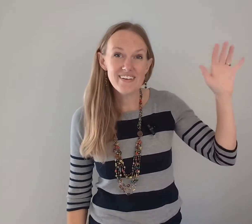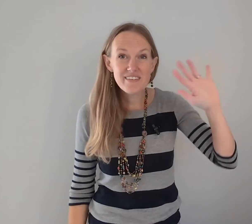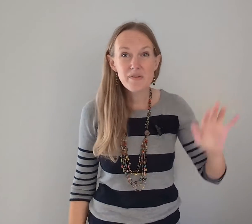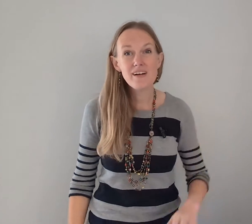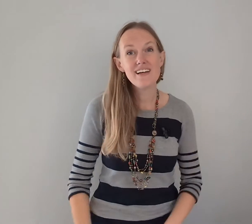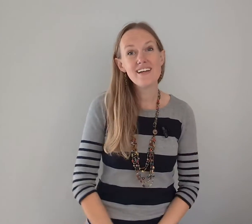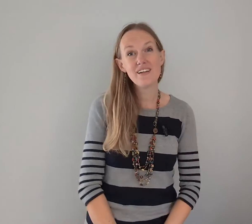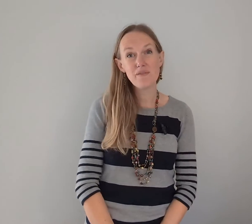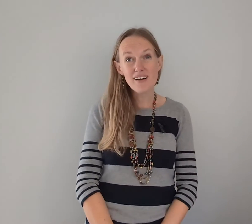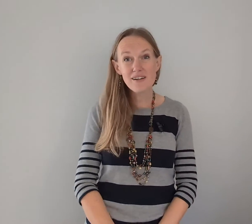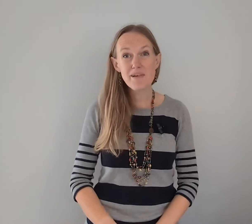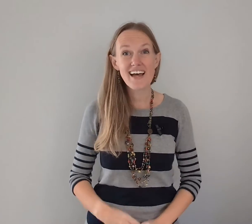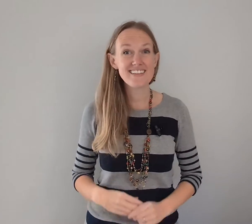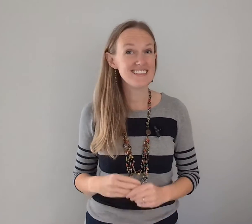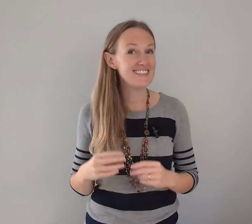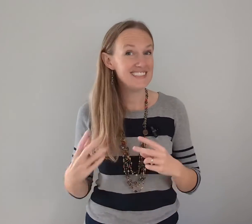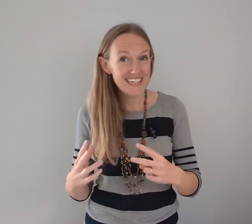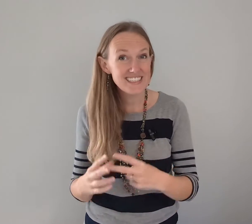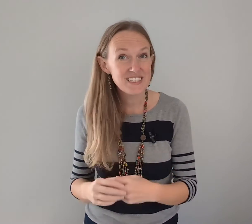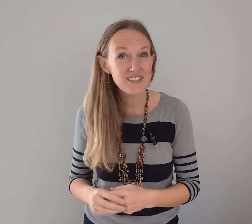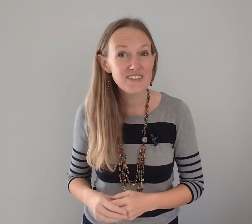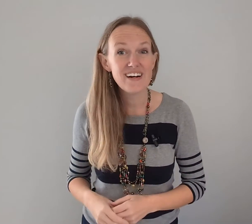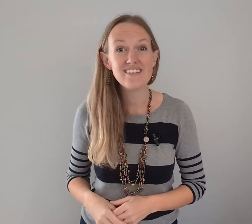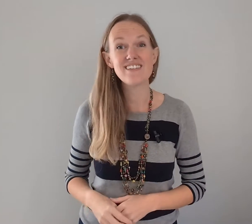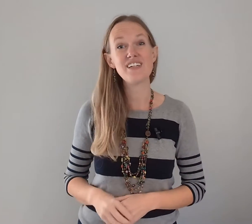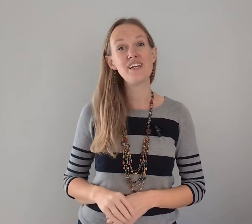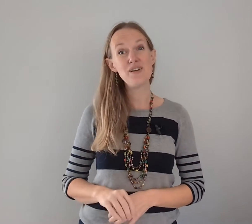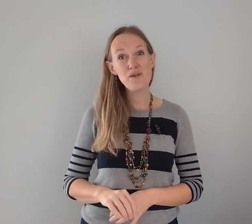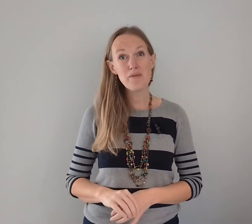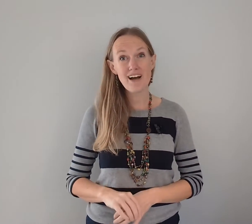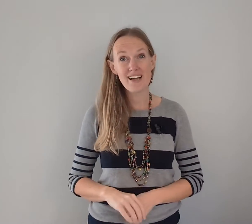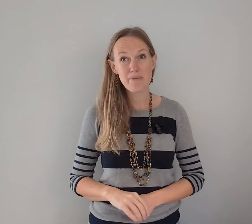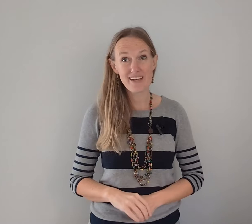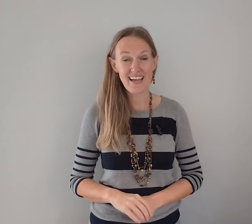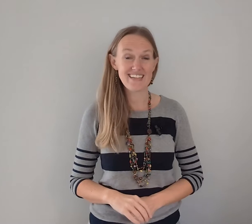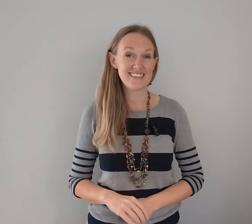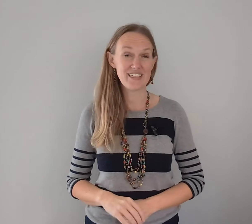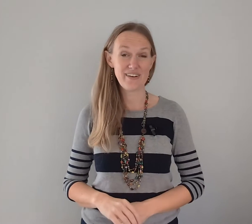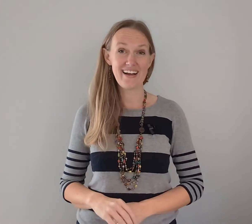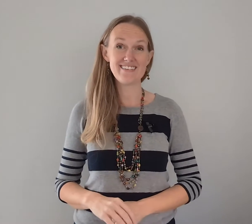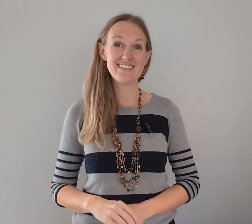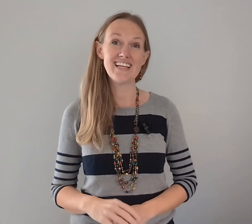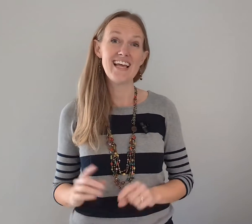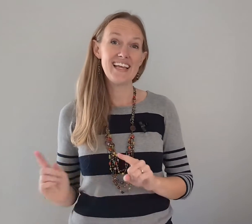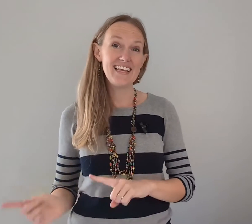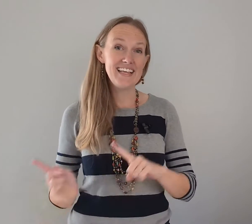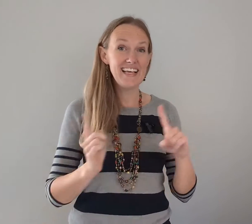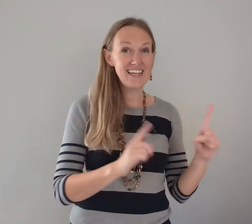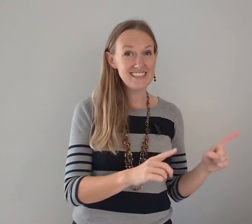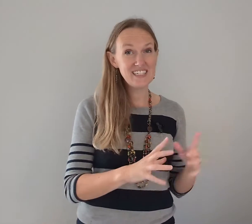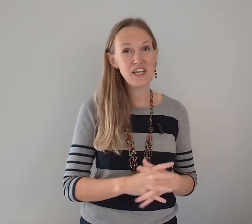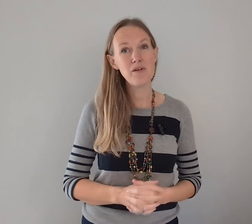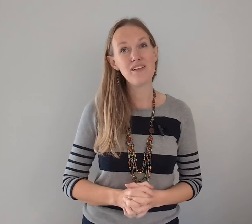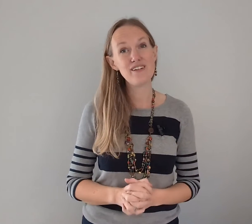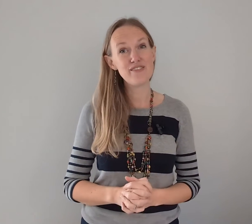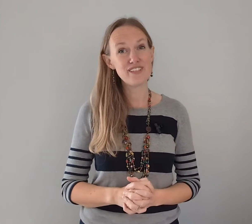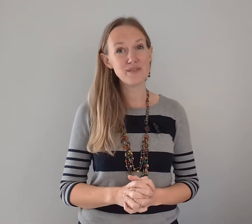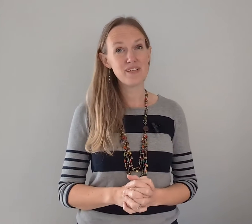Hello everyone, and welcome back to day 2 of learning Who Am I by Casting Crowns. Yesterday we learned verse 1 and